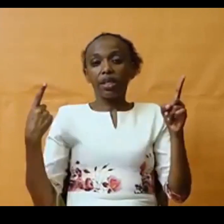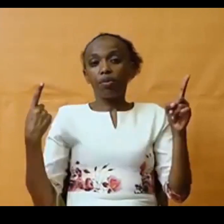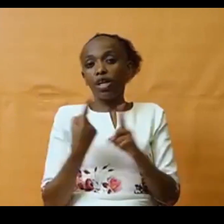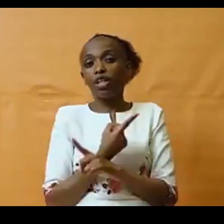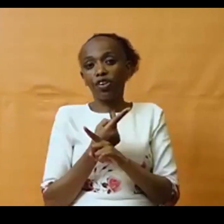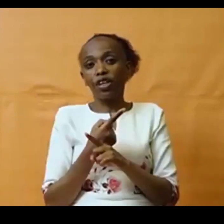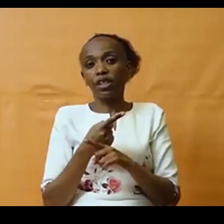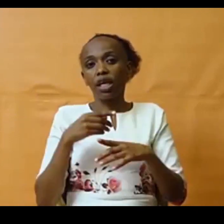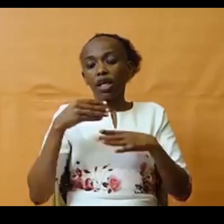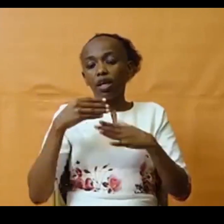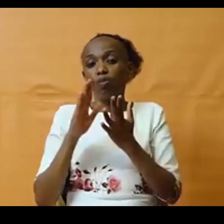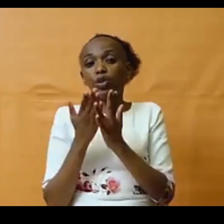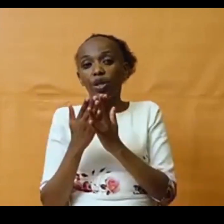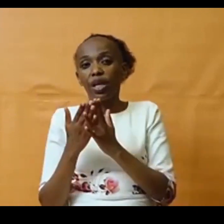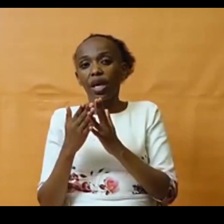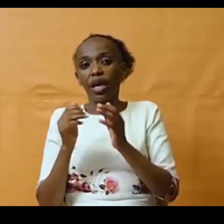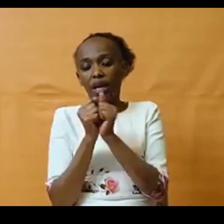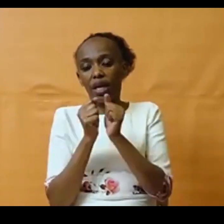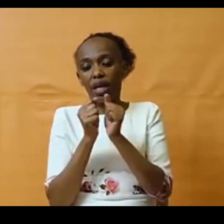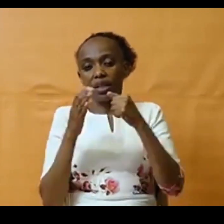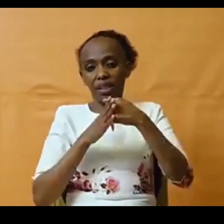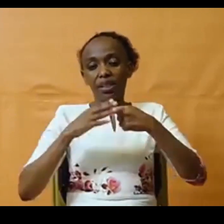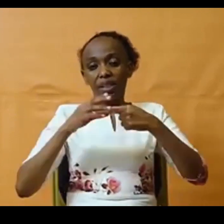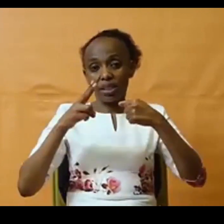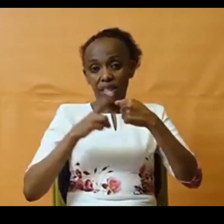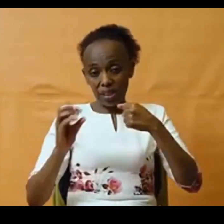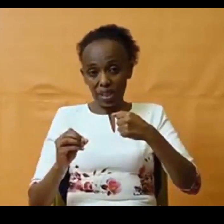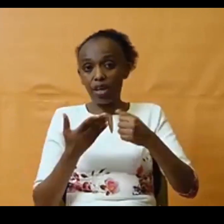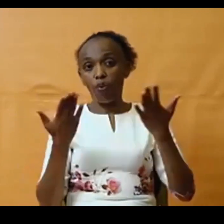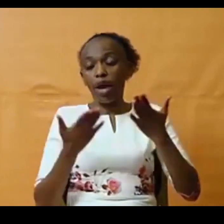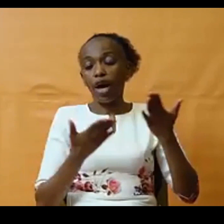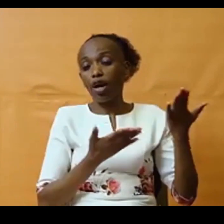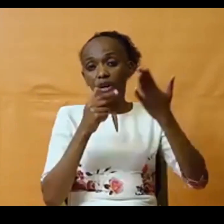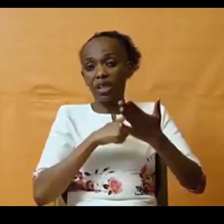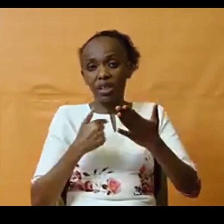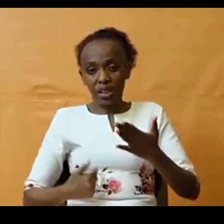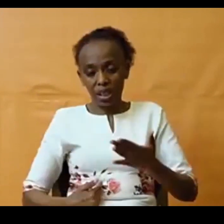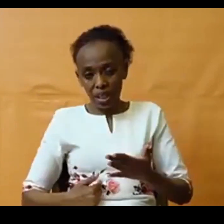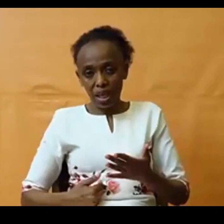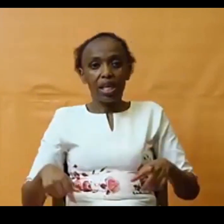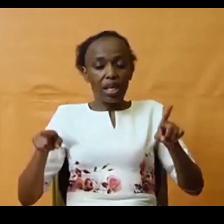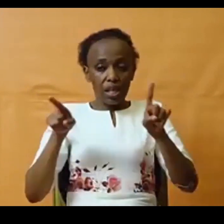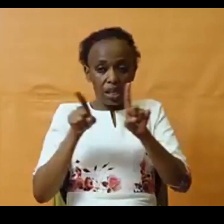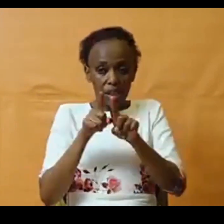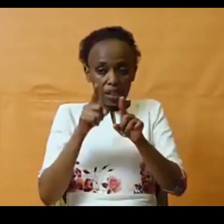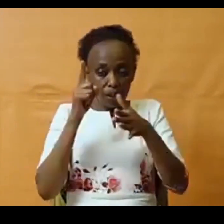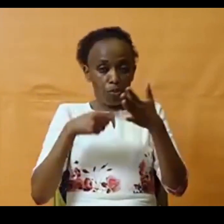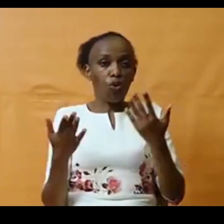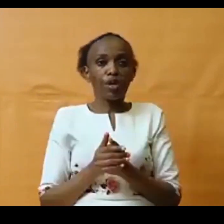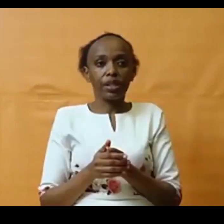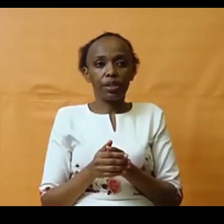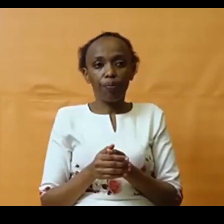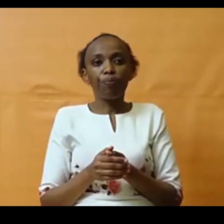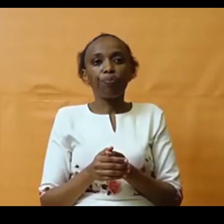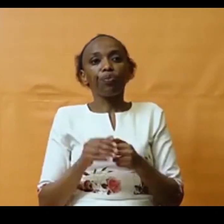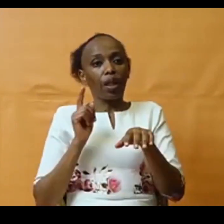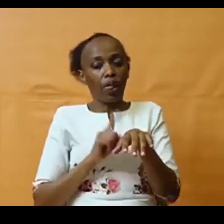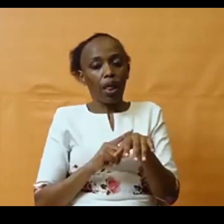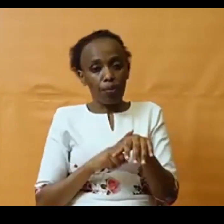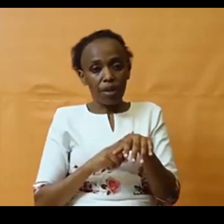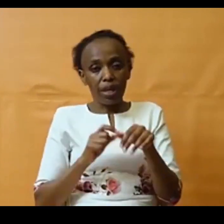and now, and this is where I'm going to bring China in. The similarity is this. So both now and in the